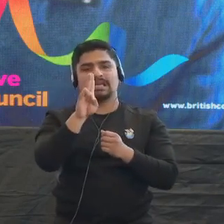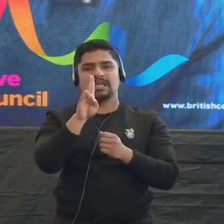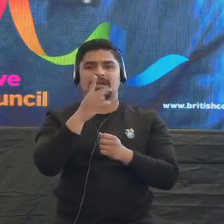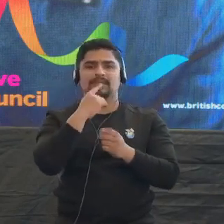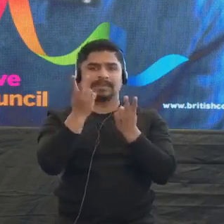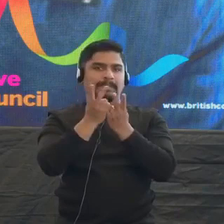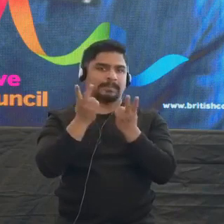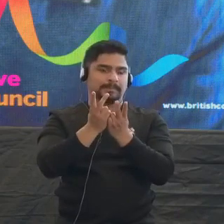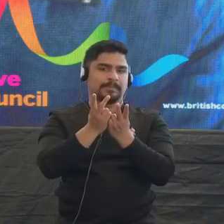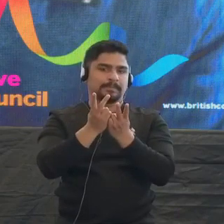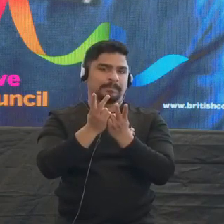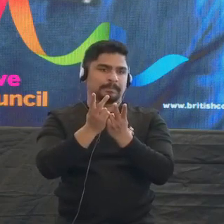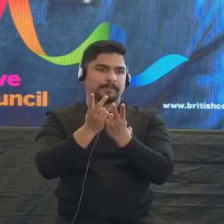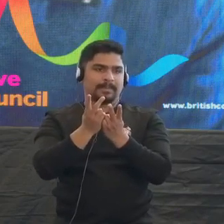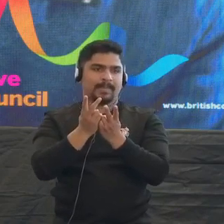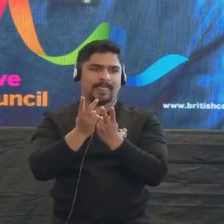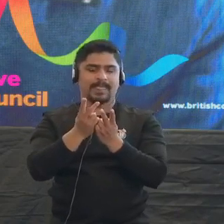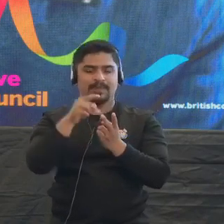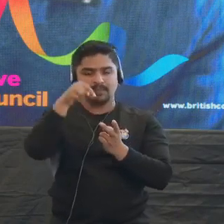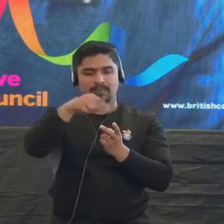following the zero rejection policy.